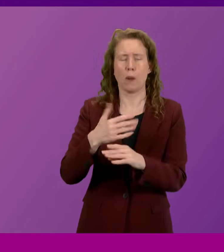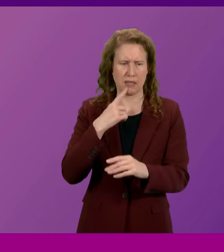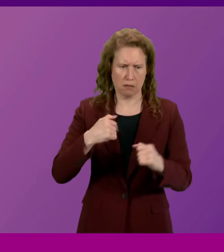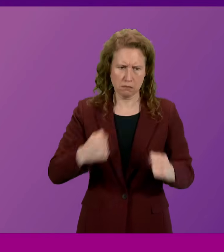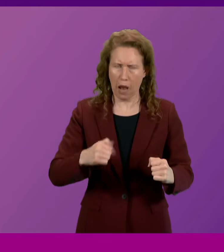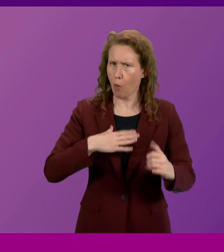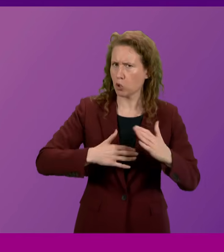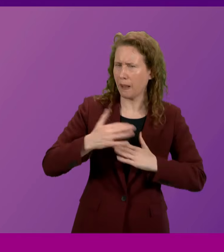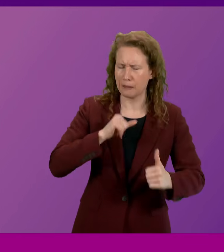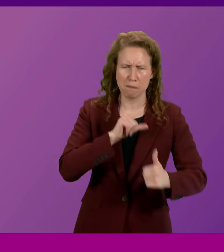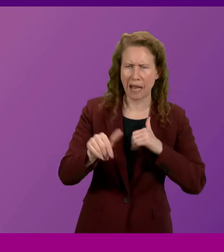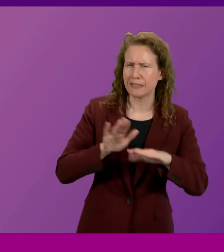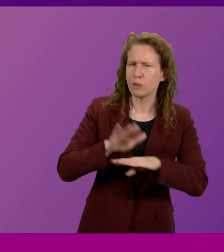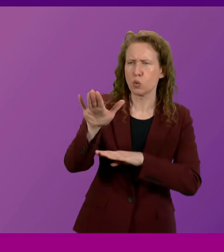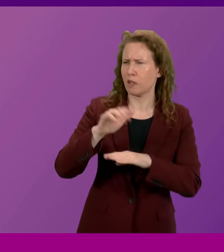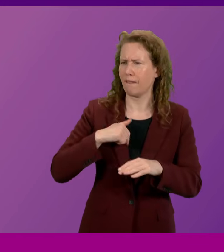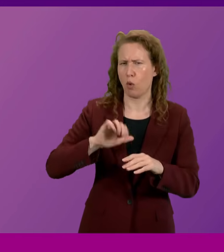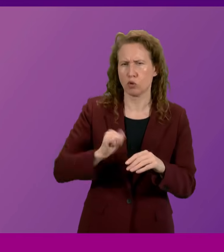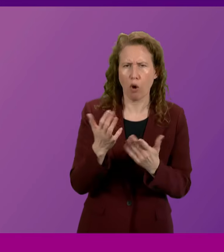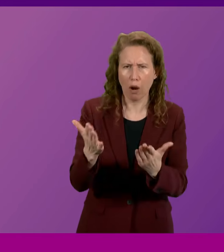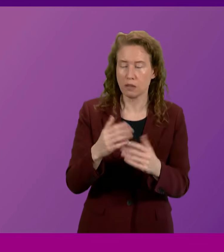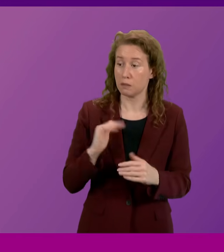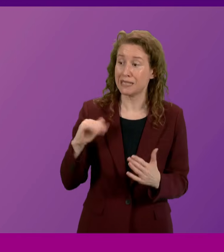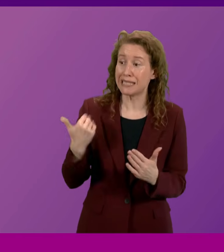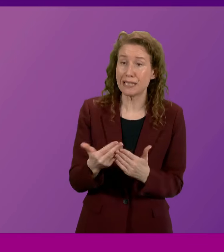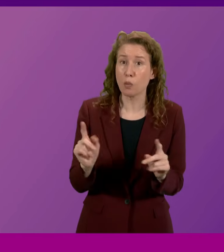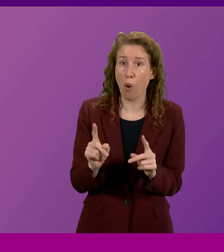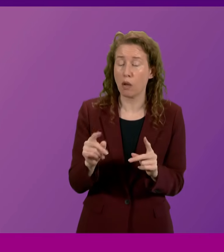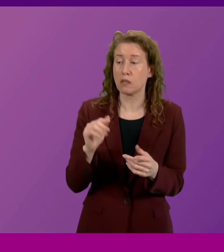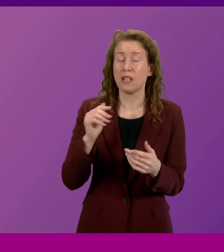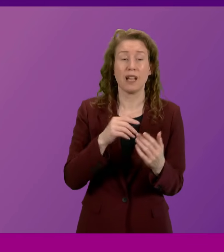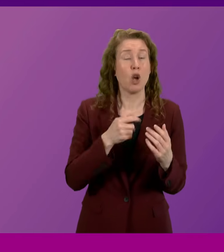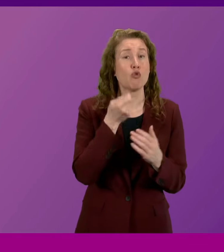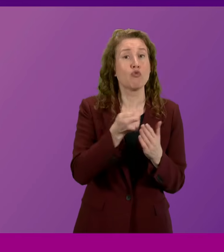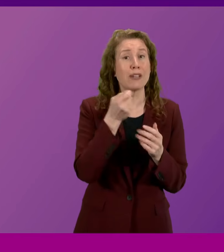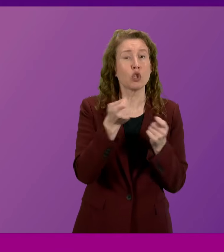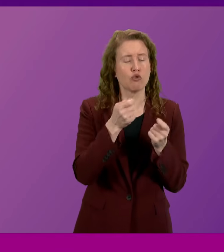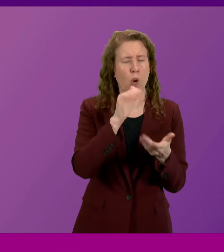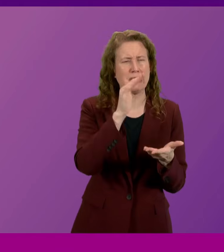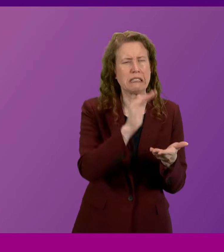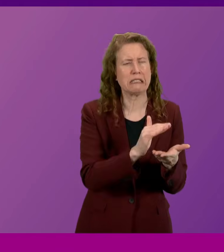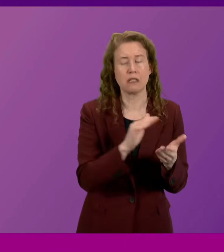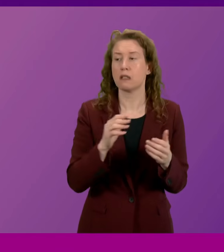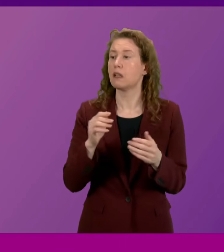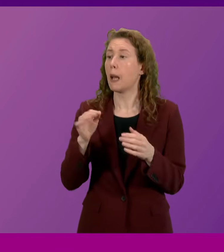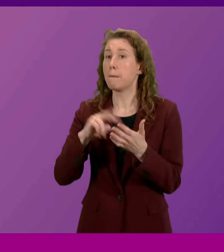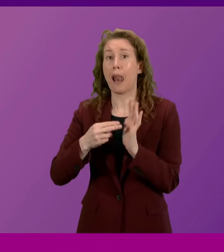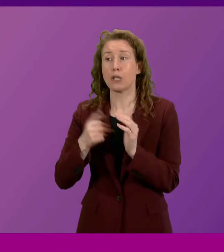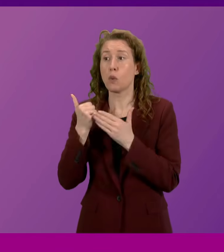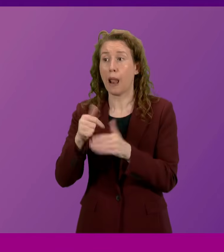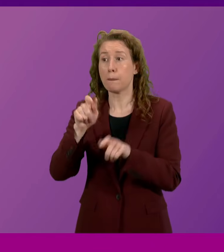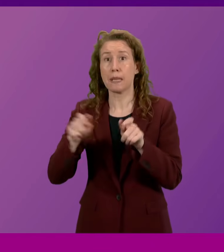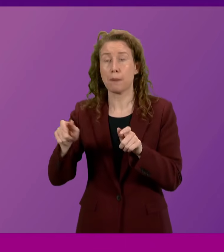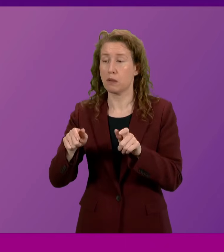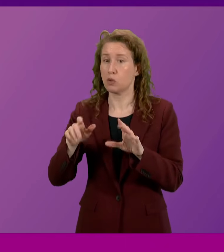to build the best future for our country, and since then he's watered down rent controls, he's stalled on the plans to help people get